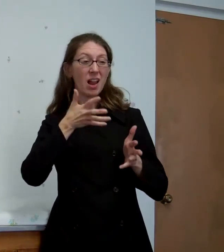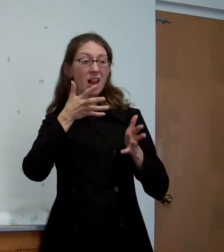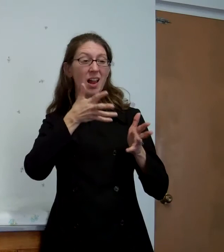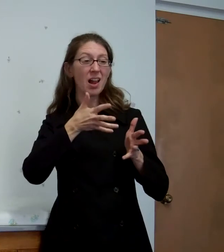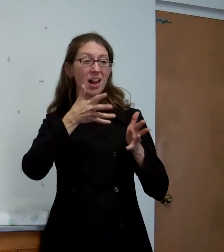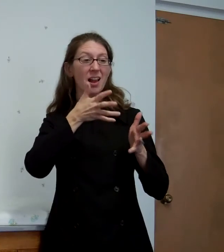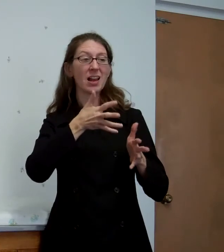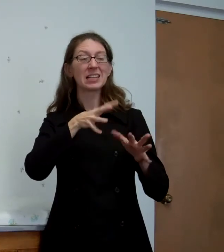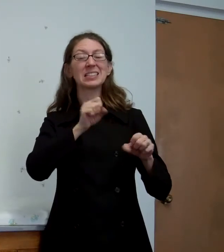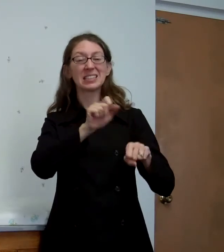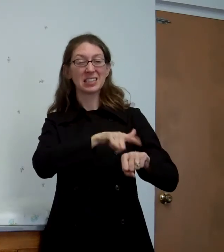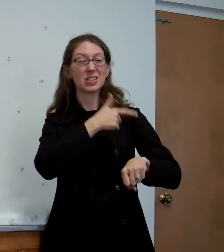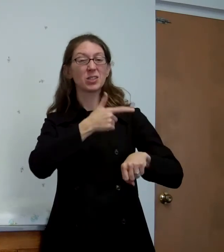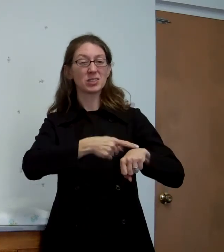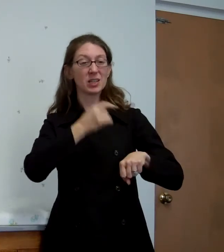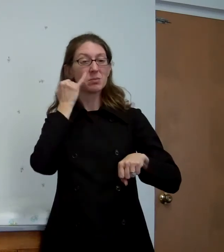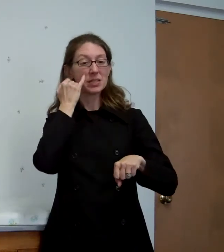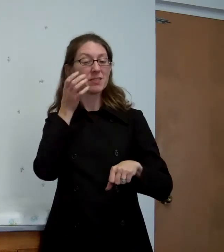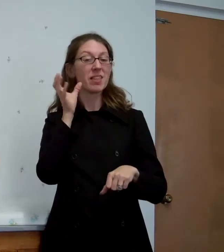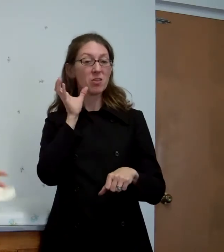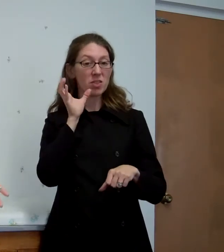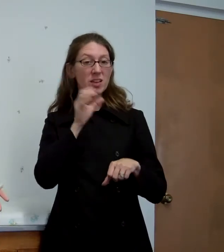and they need to be fastened.